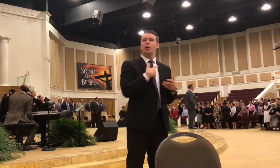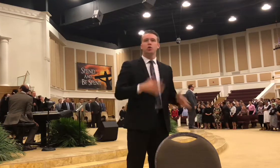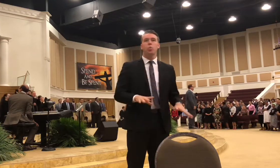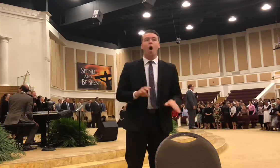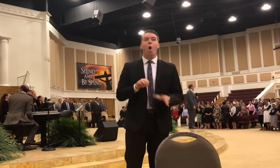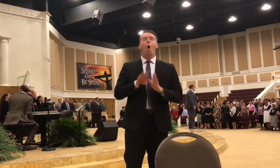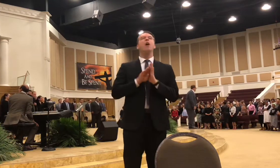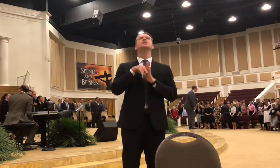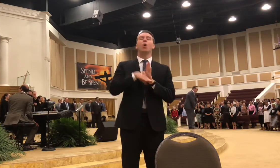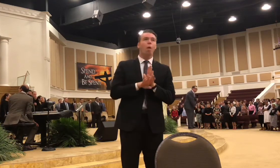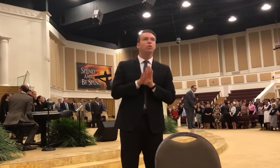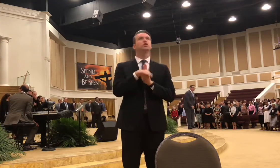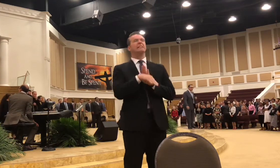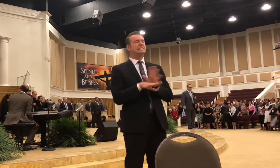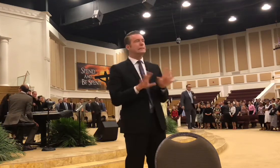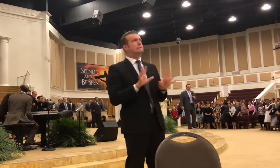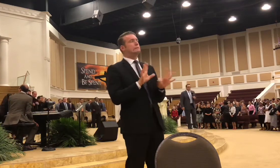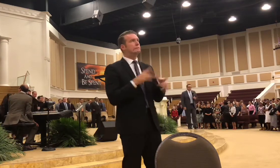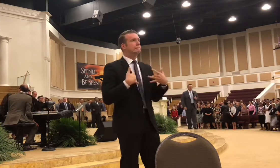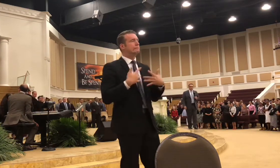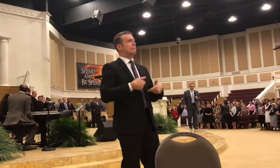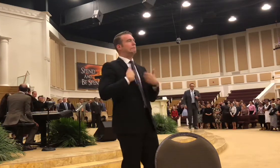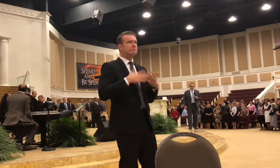are tumultuous tyrants.